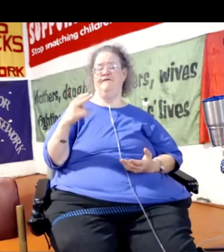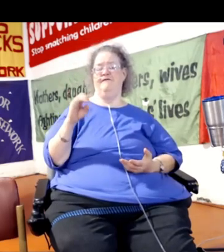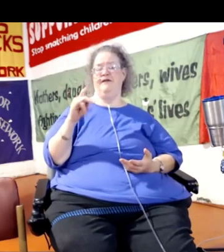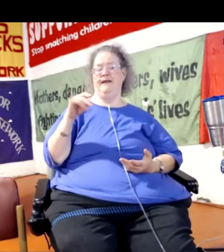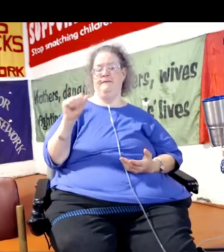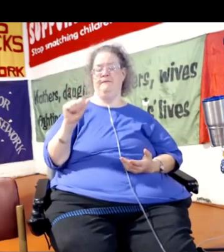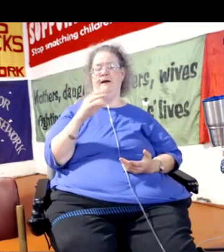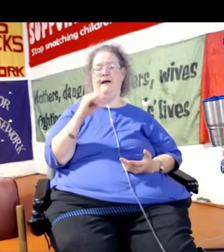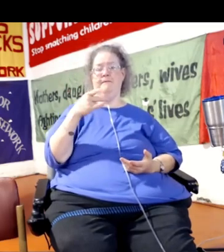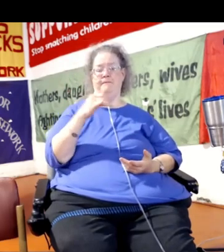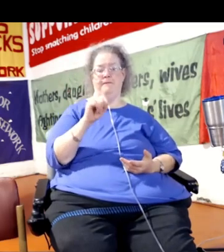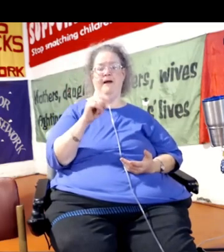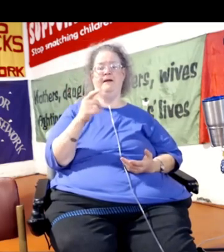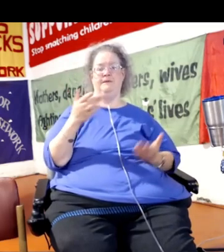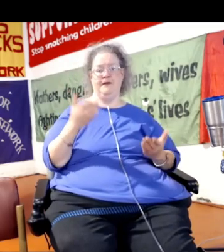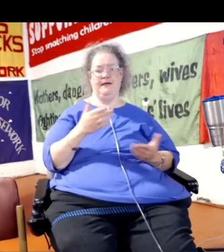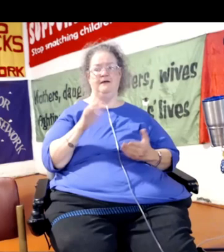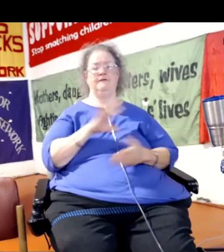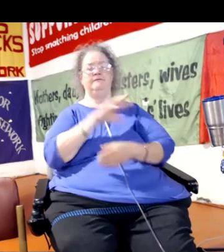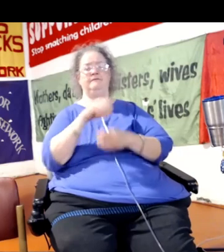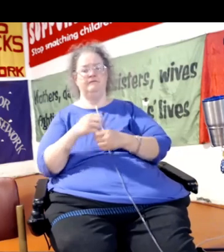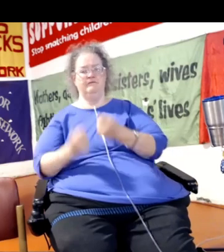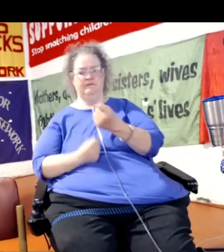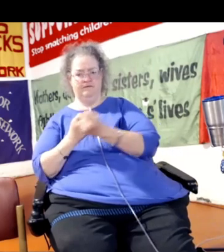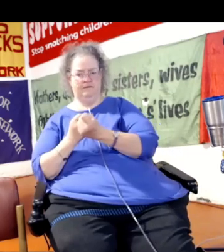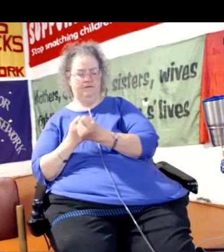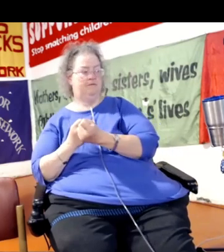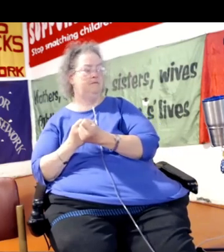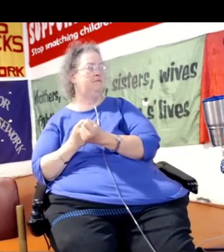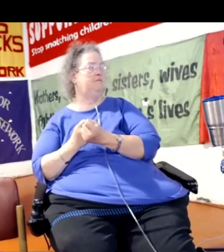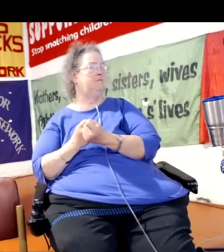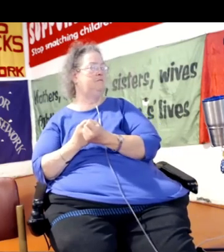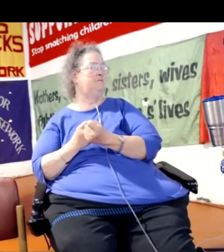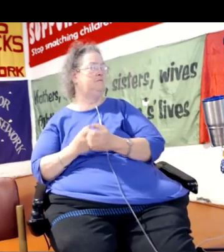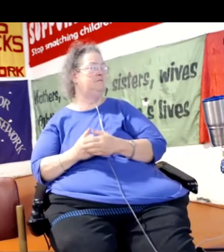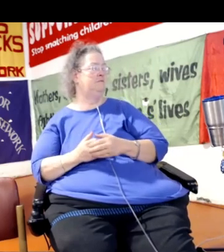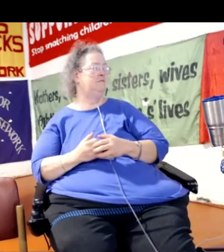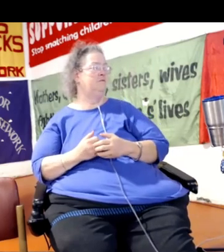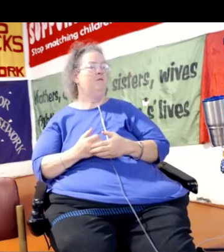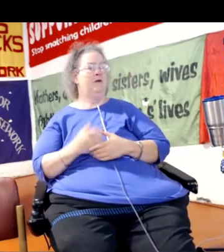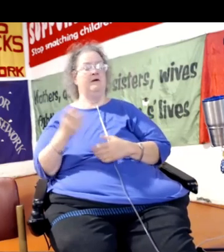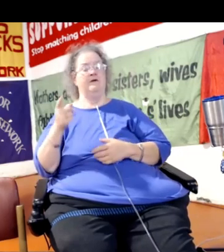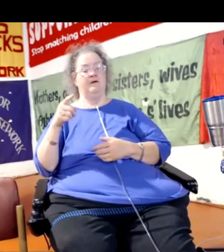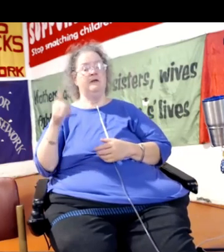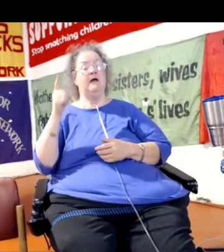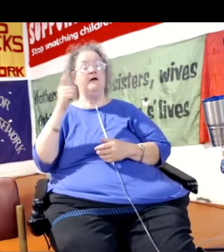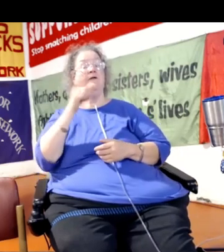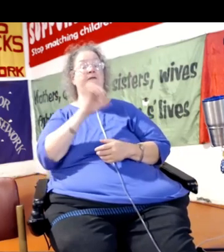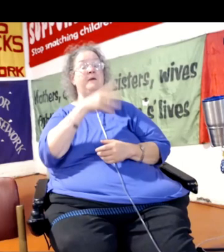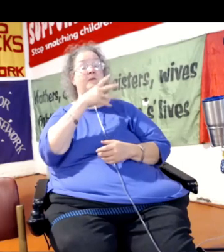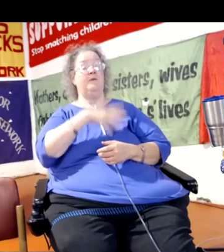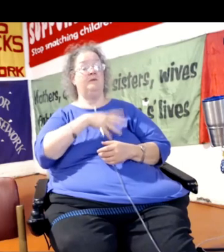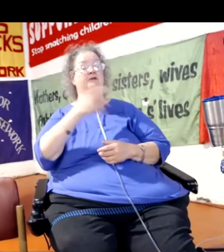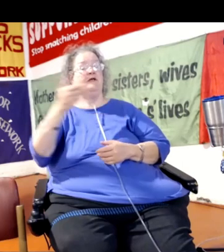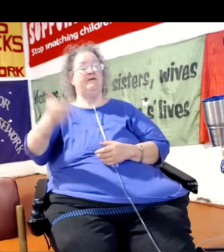those. Pat Albright from Philadelphia were among those who the Congresswoman invited to speak at the press event.